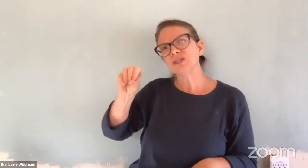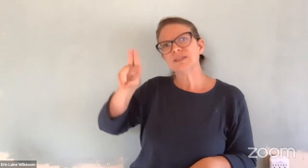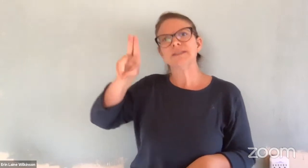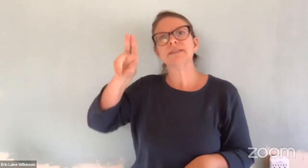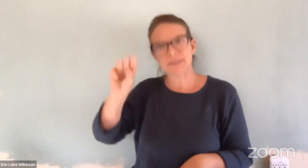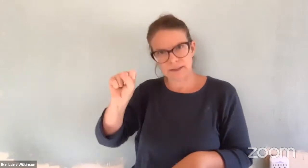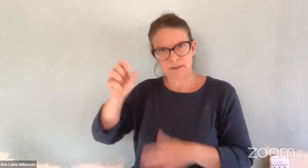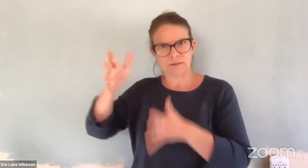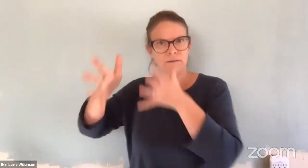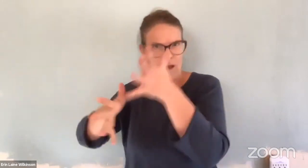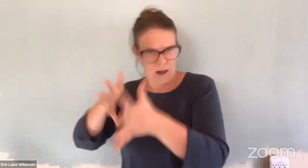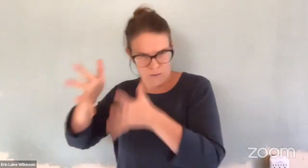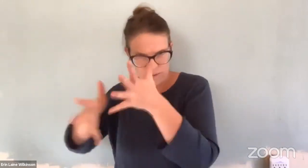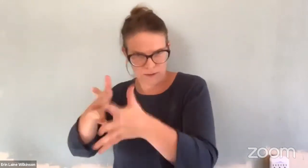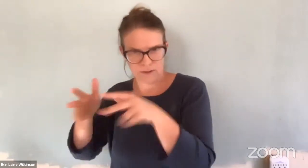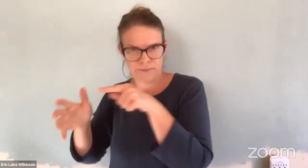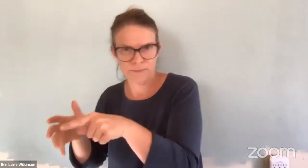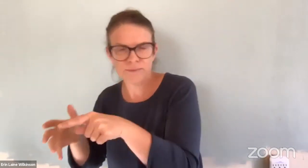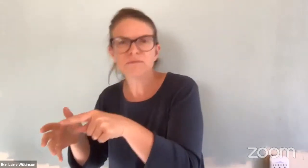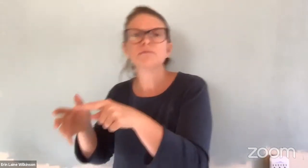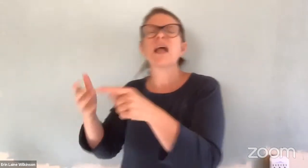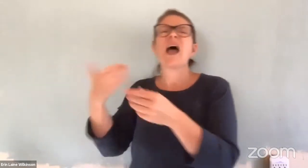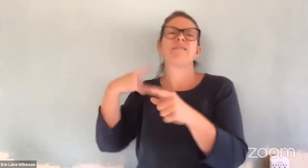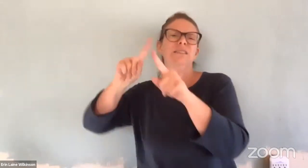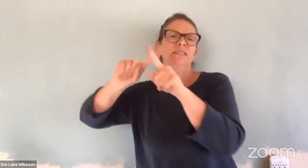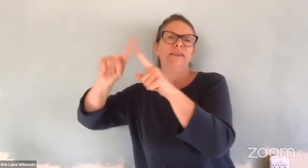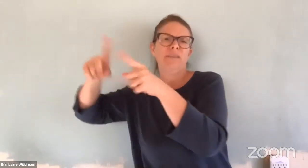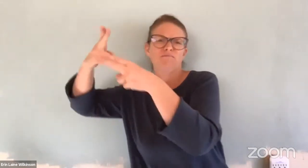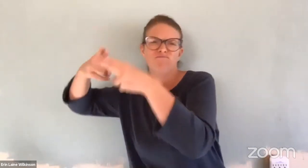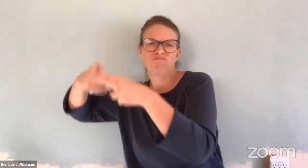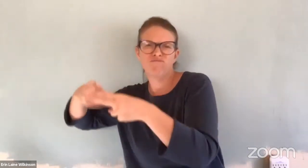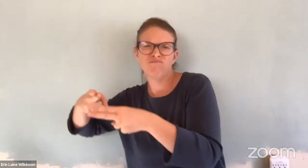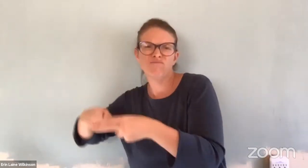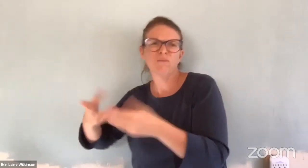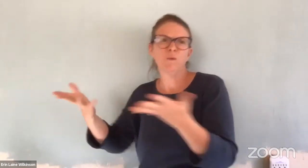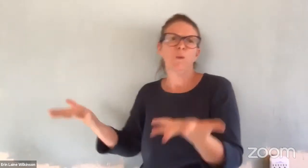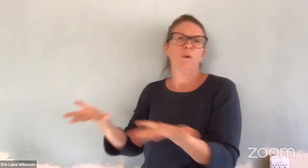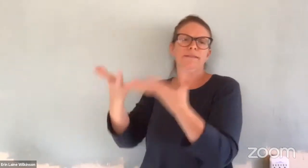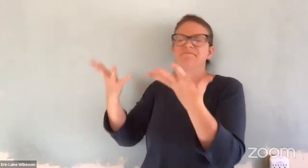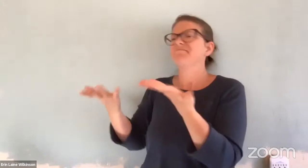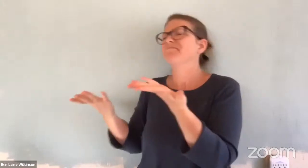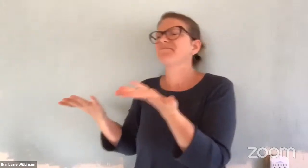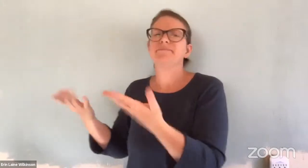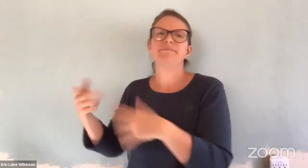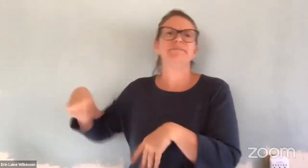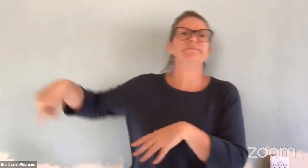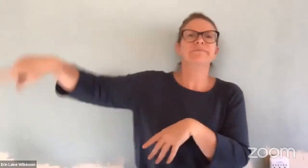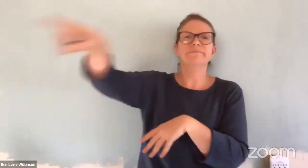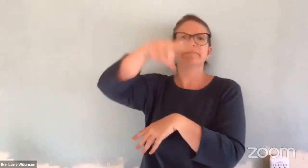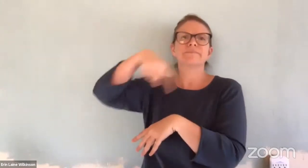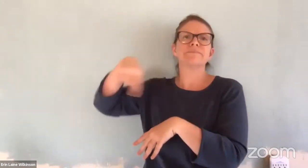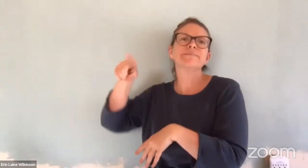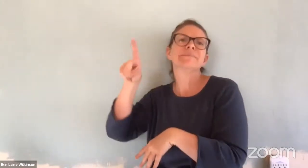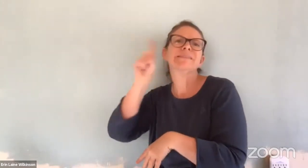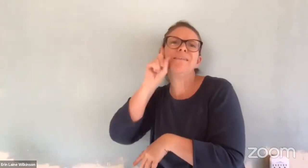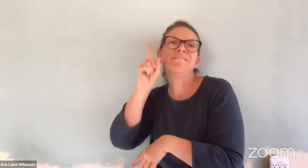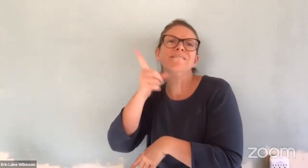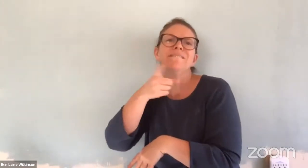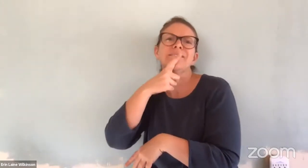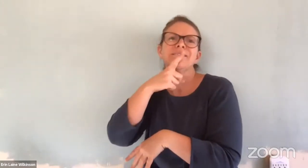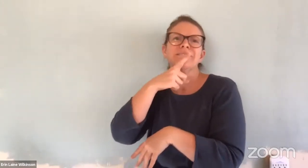to as indigenous sign languages. And there's a variety of ways of referring to